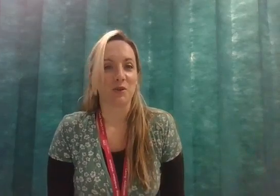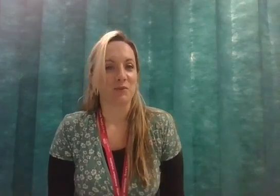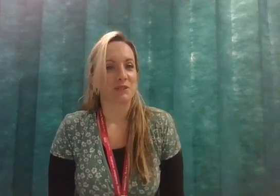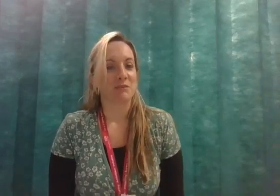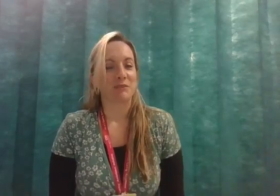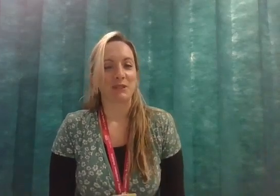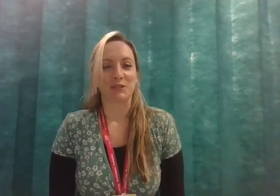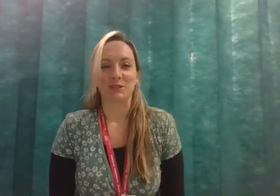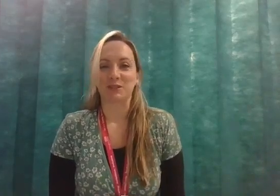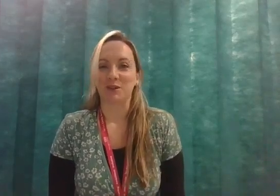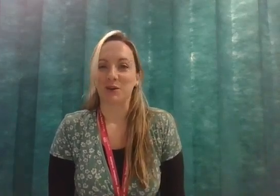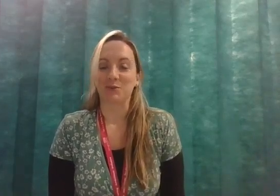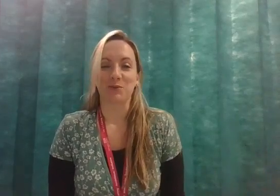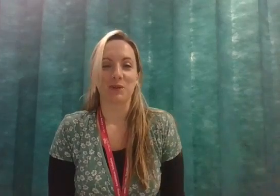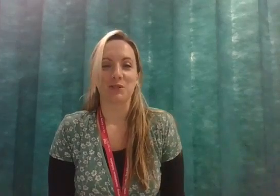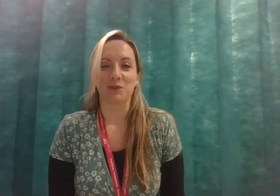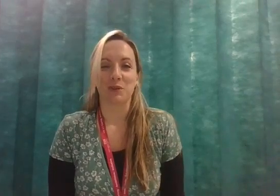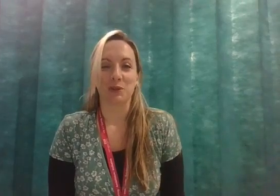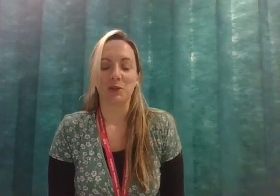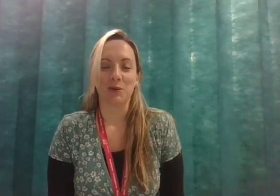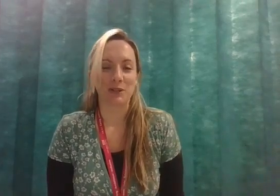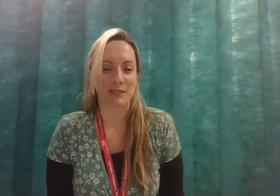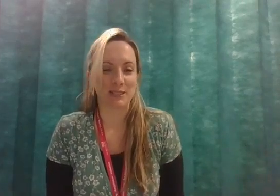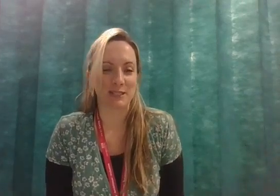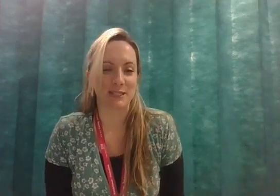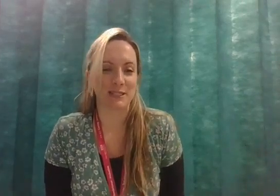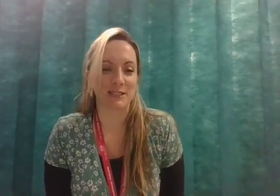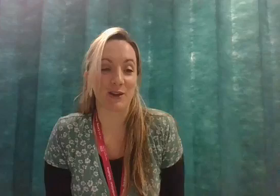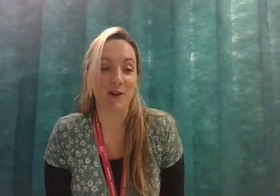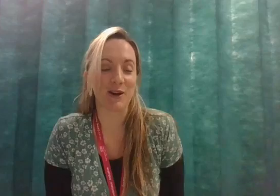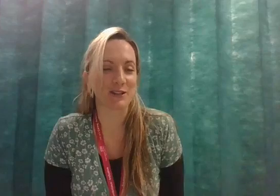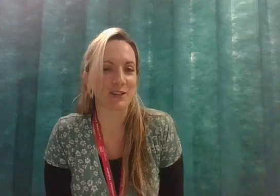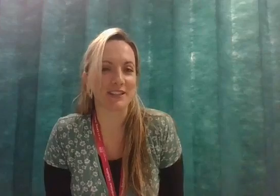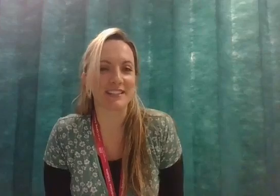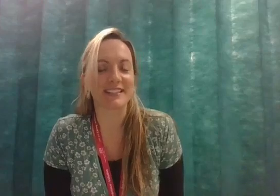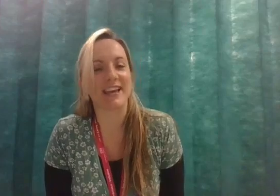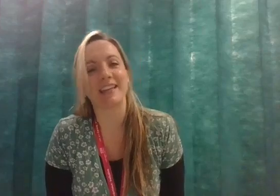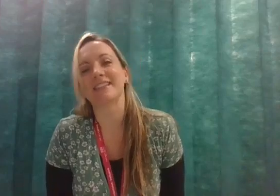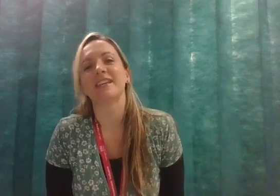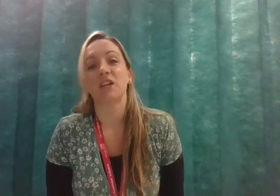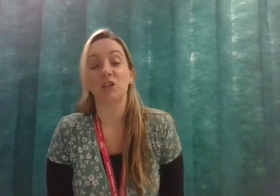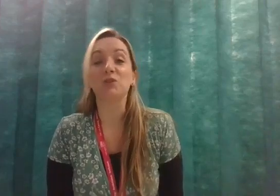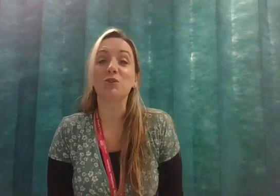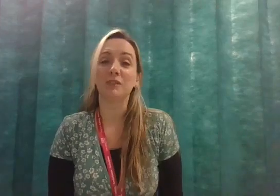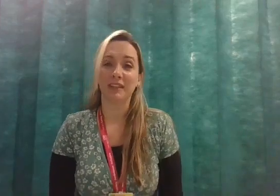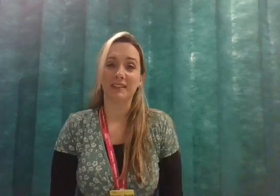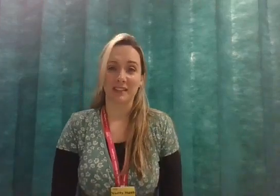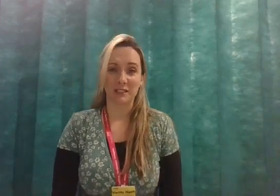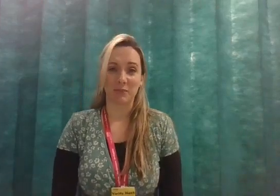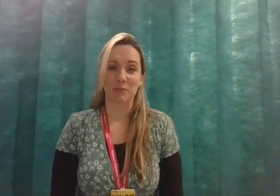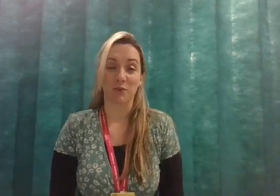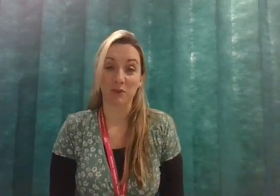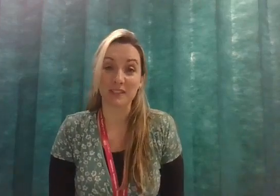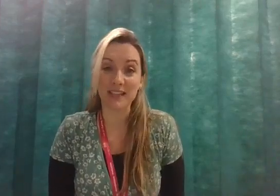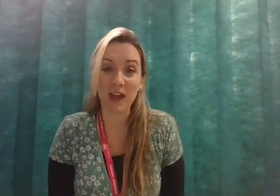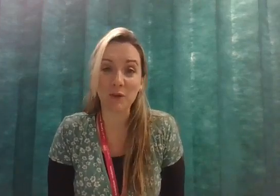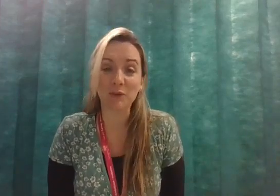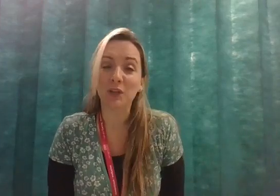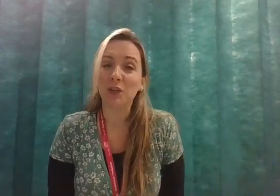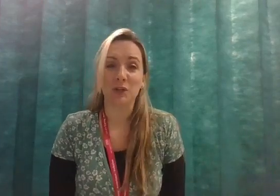want somebody to start talking to you in long sentences that are hard to understand. You do need things to be broken down. You do